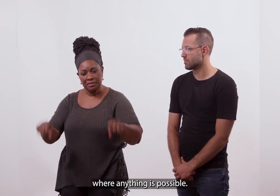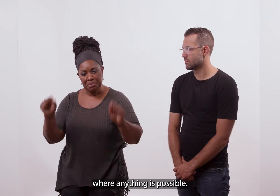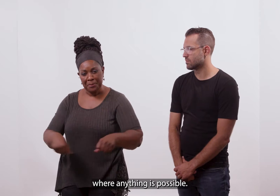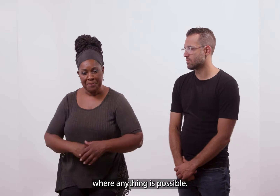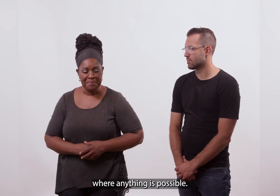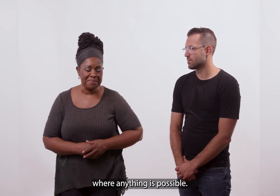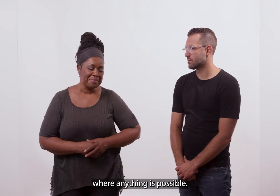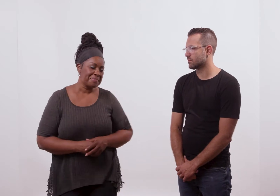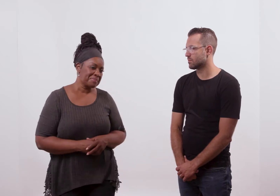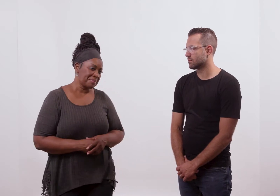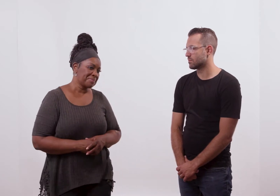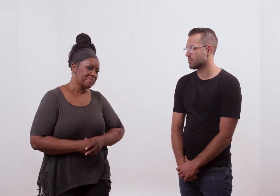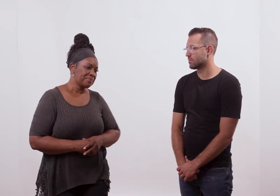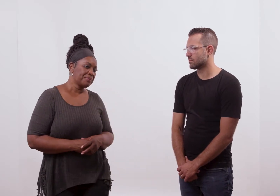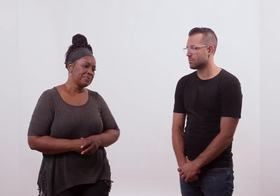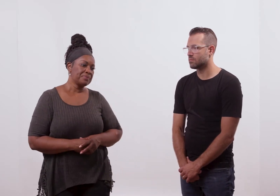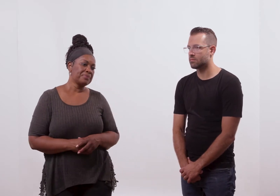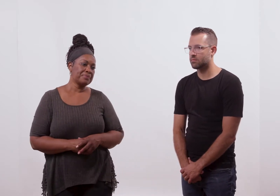possible.